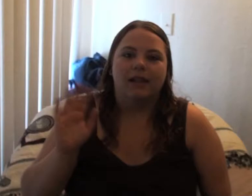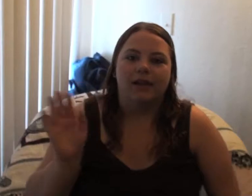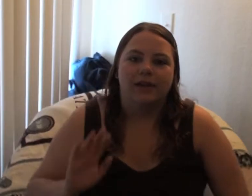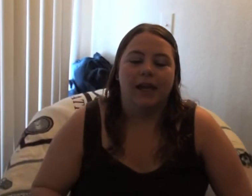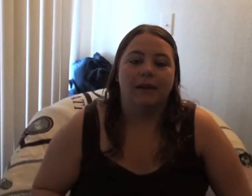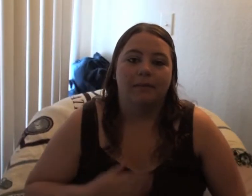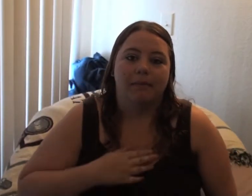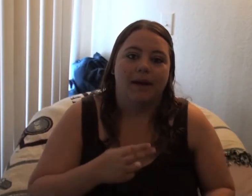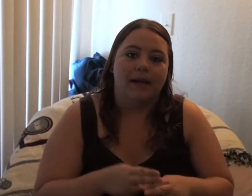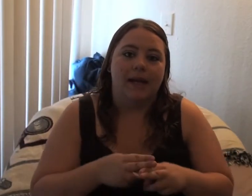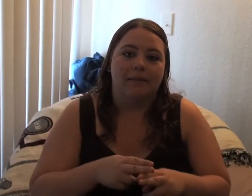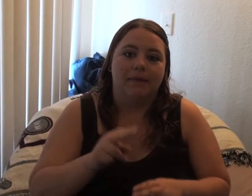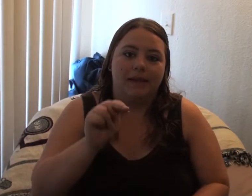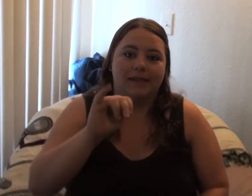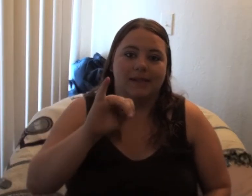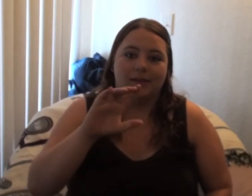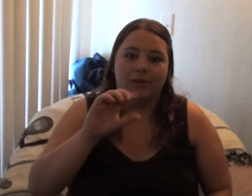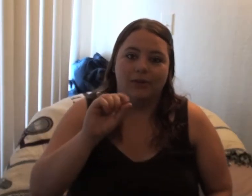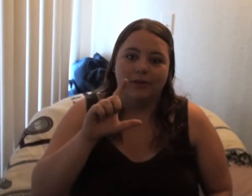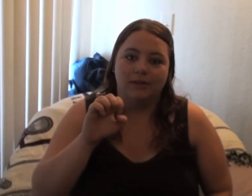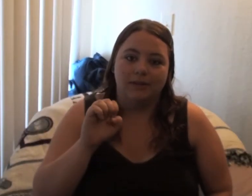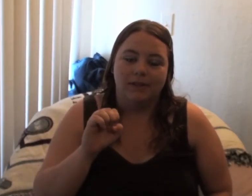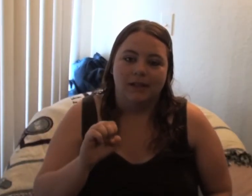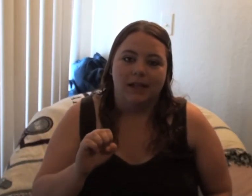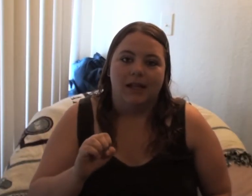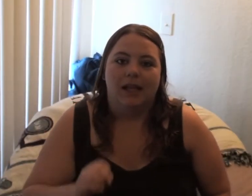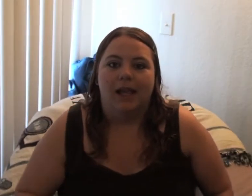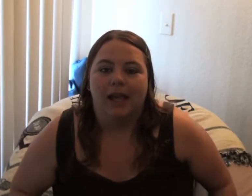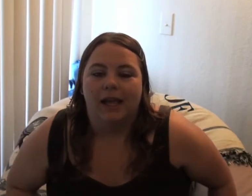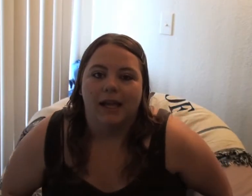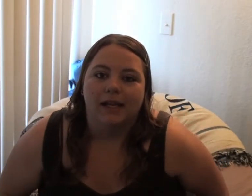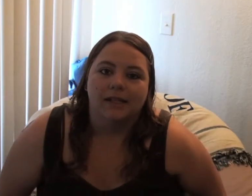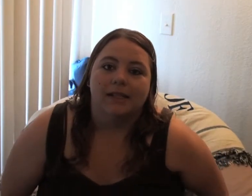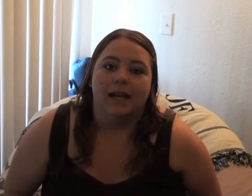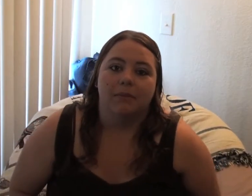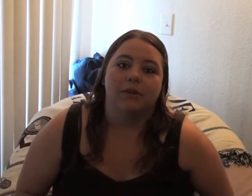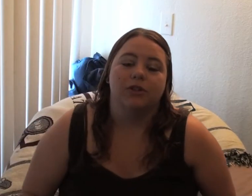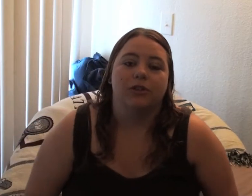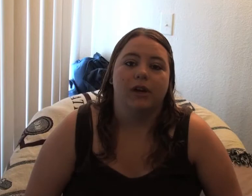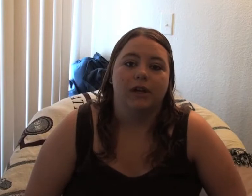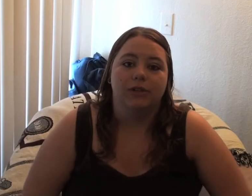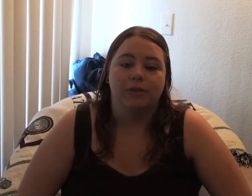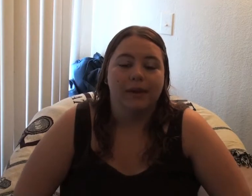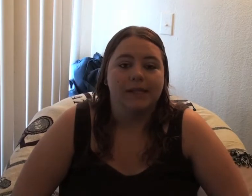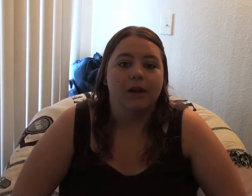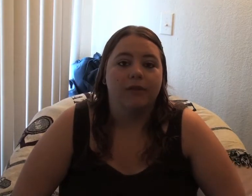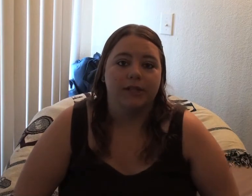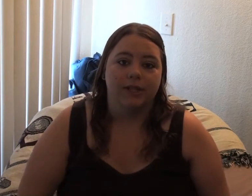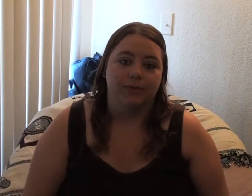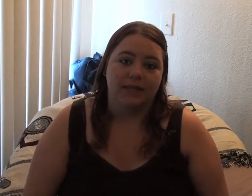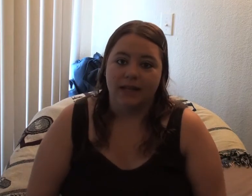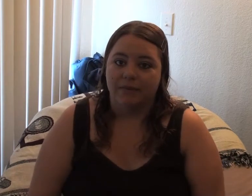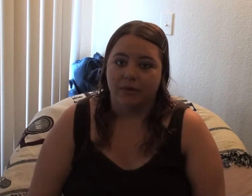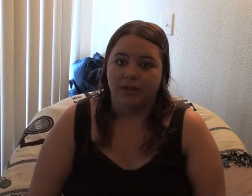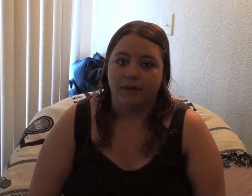Hello again, my name is Nicole, and today I'm going to show you how to do a basic conversation with a deaf person.